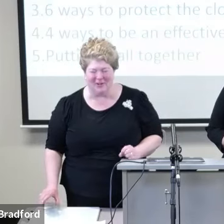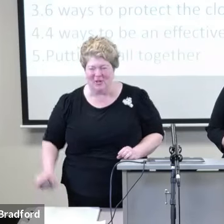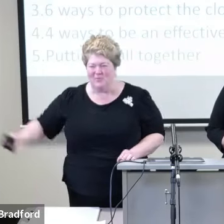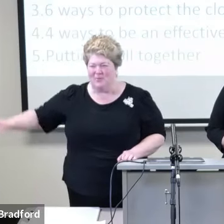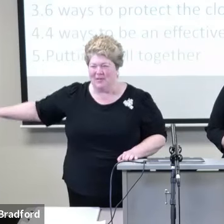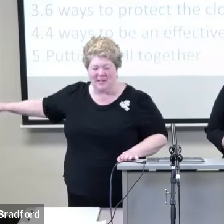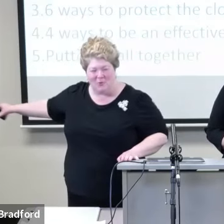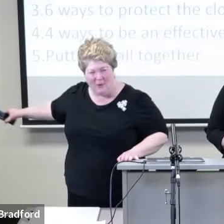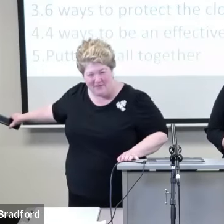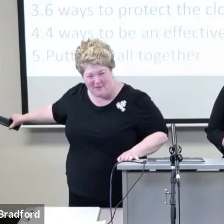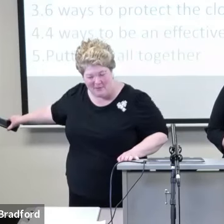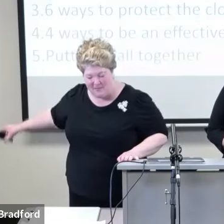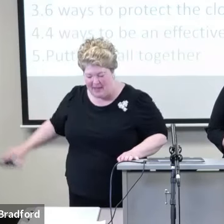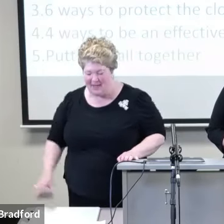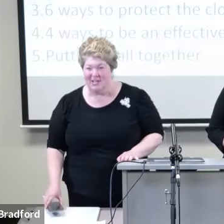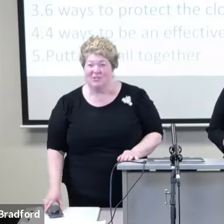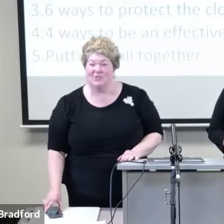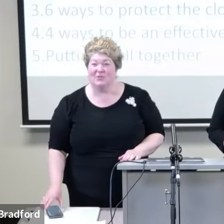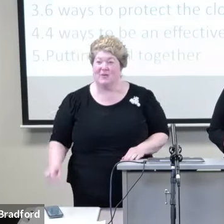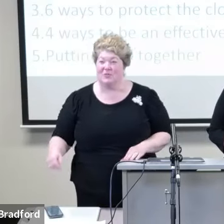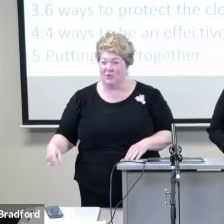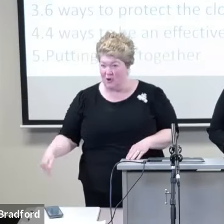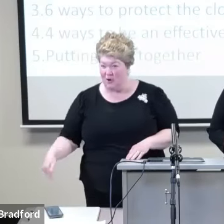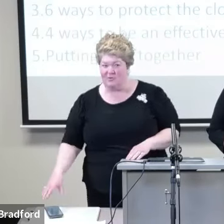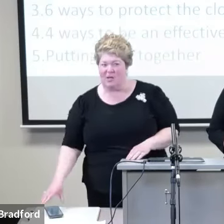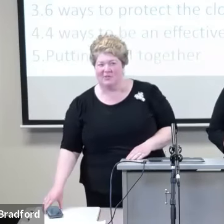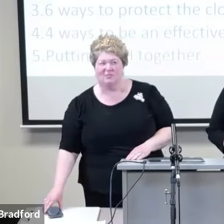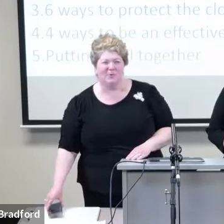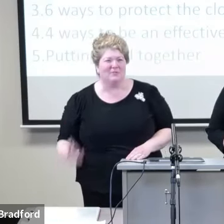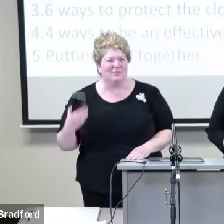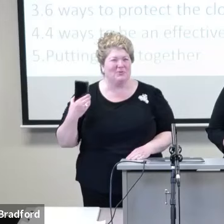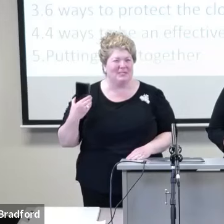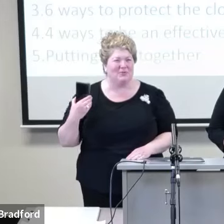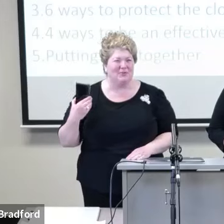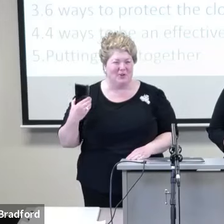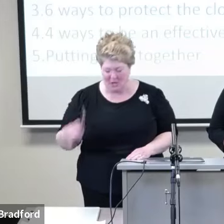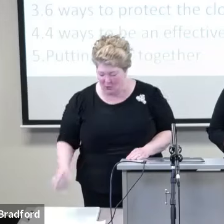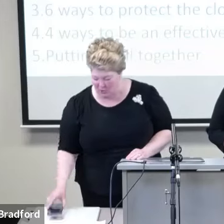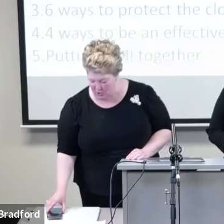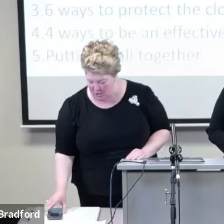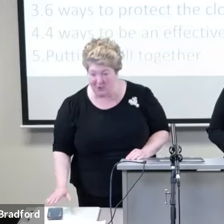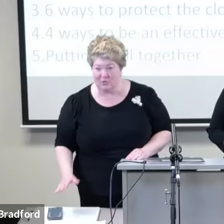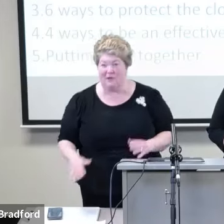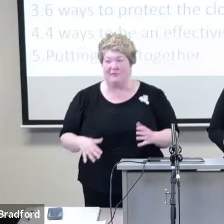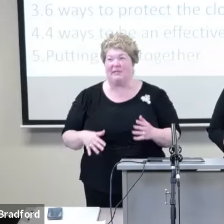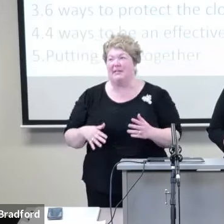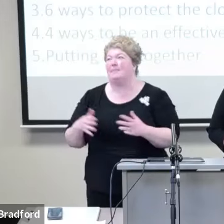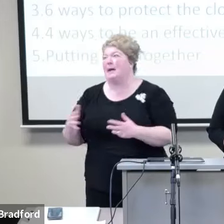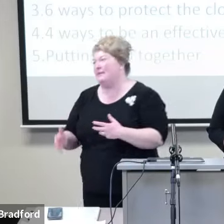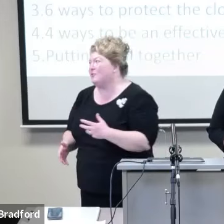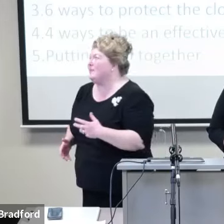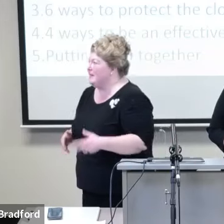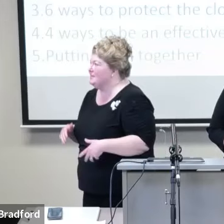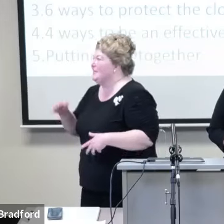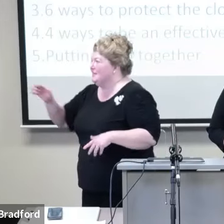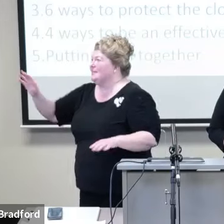so hard putting it away from your bed so that when your alarm goes off because most of us use this for an alarm when your alarm goes off you have to get up